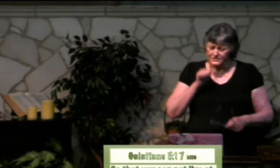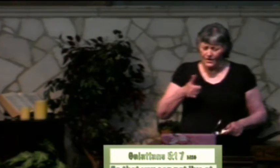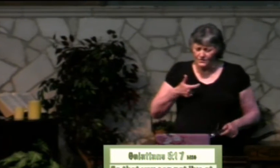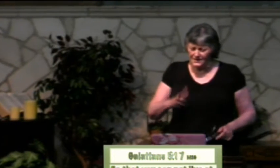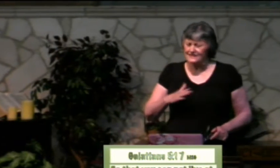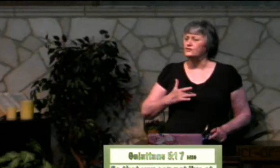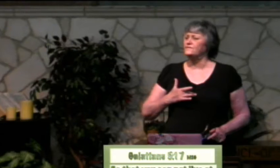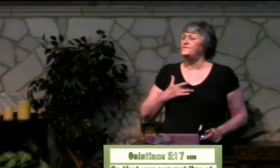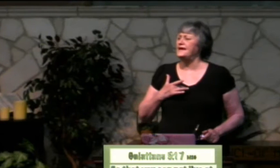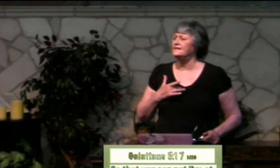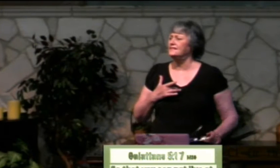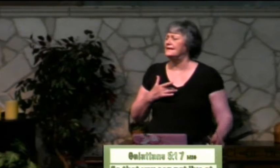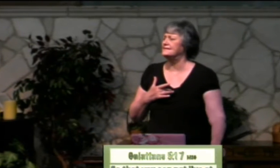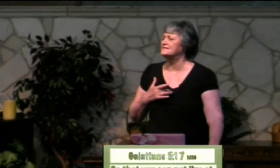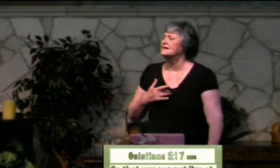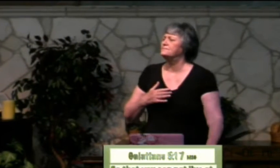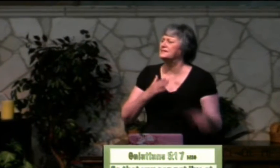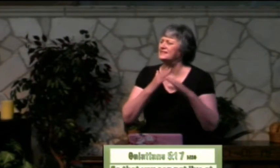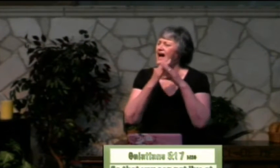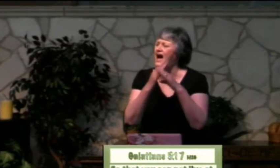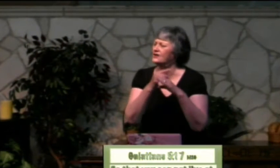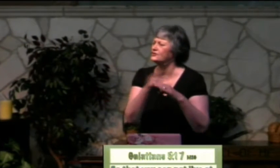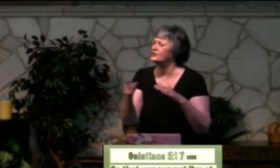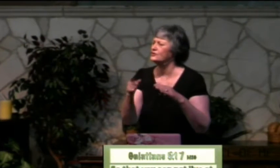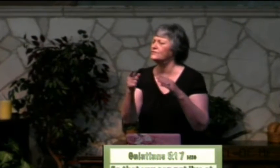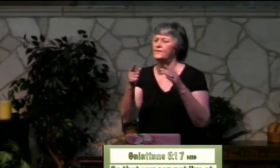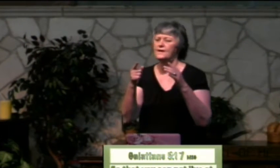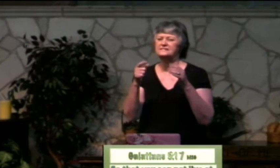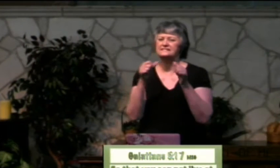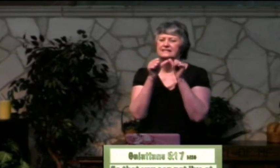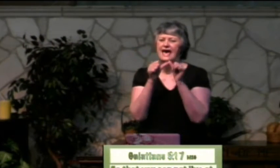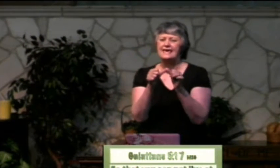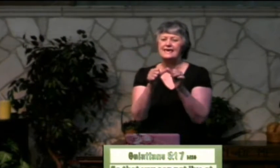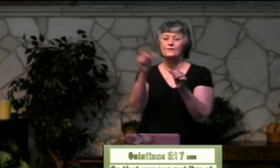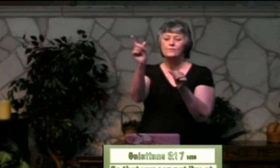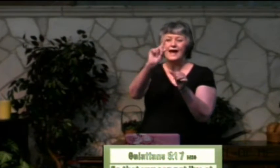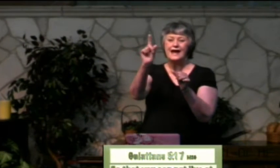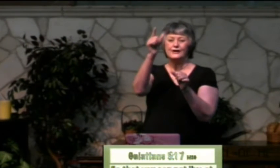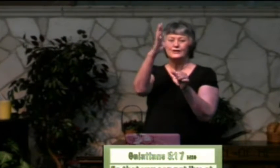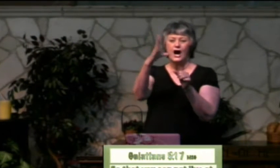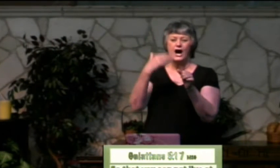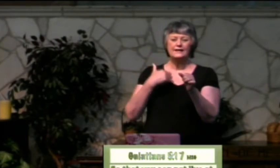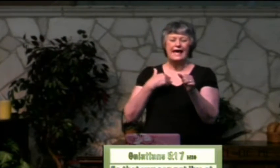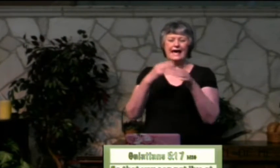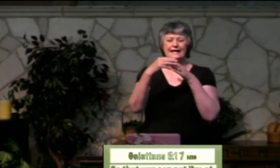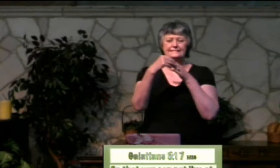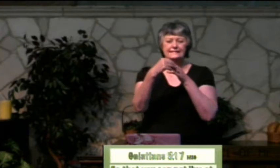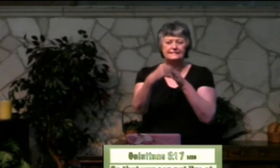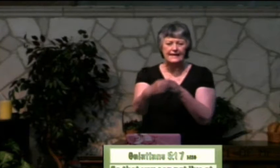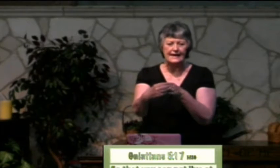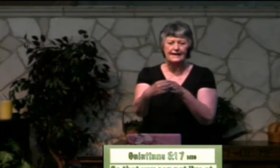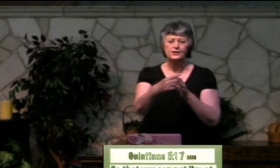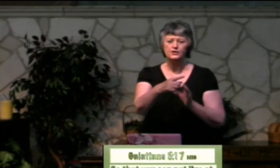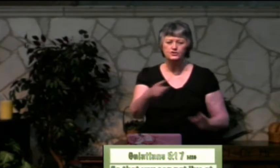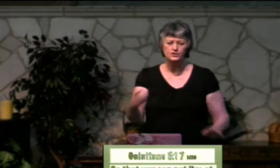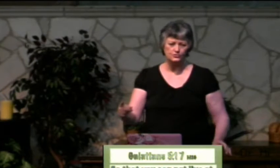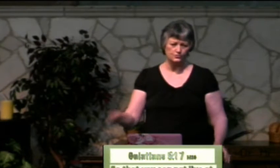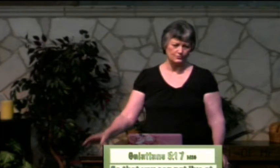Don't let your feelings block you from staying where God has led you.